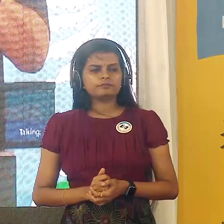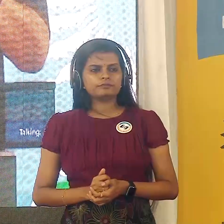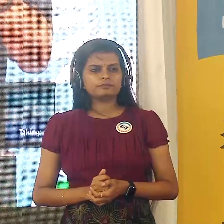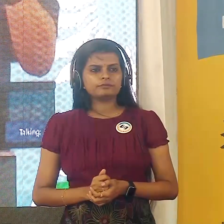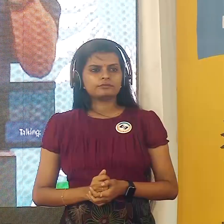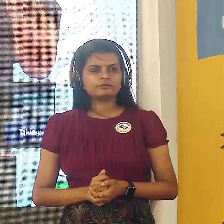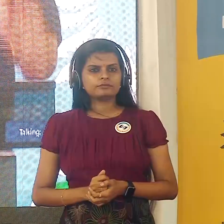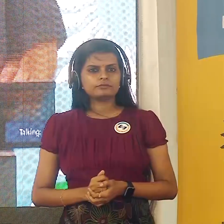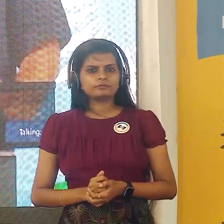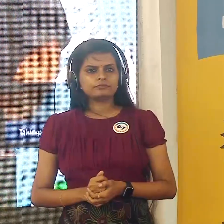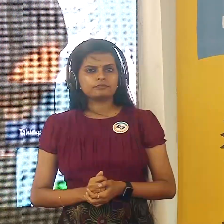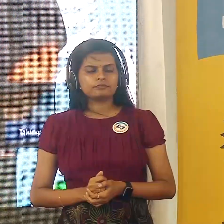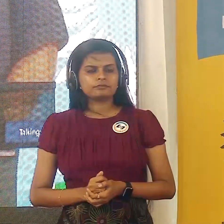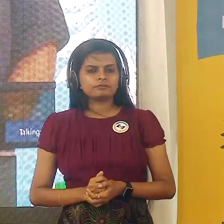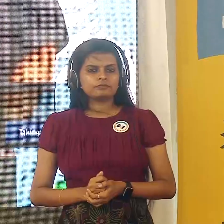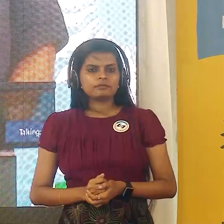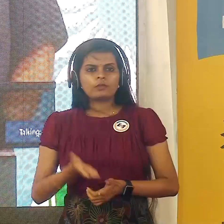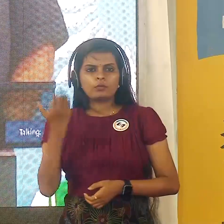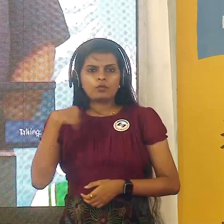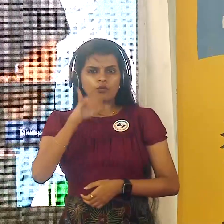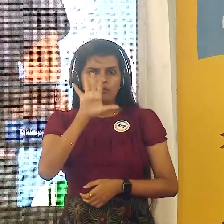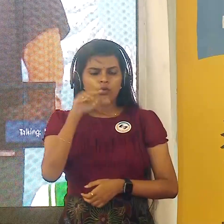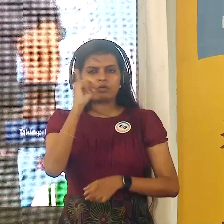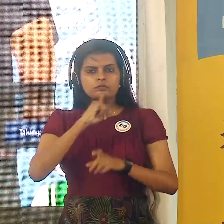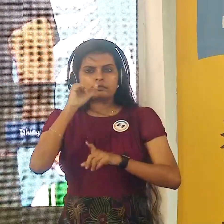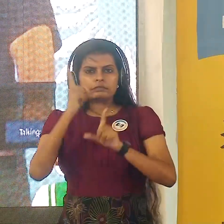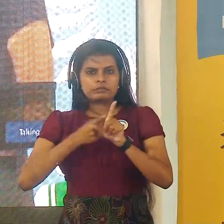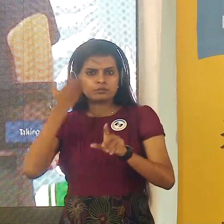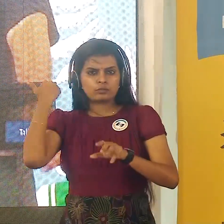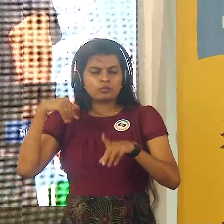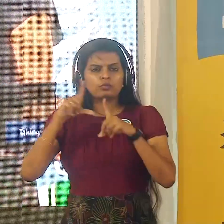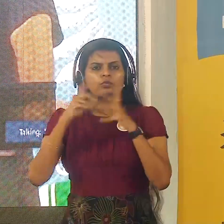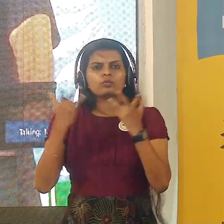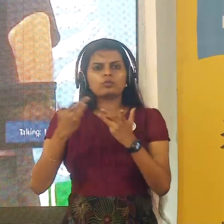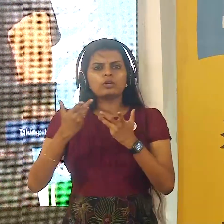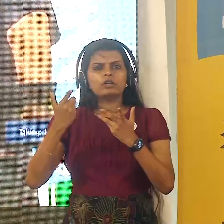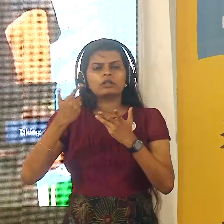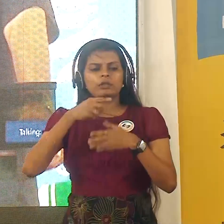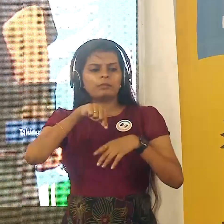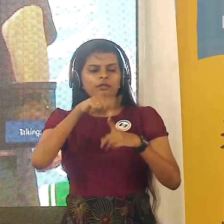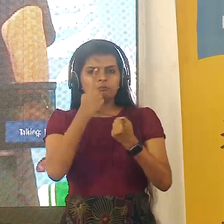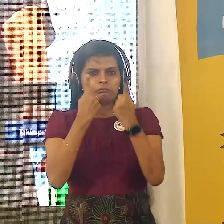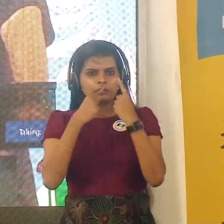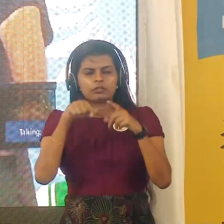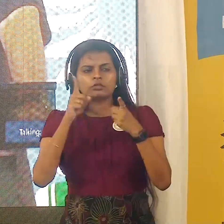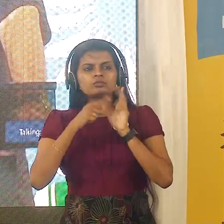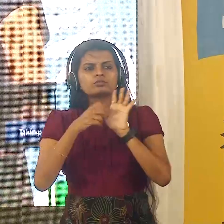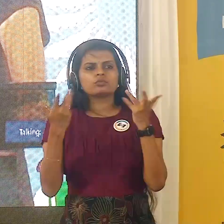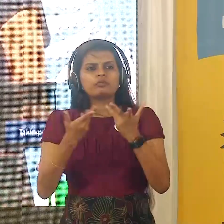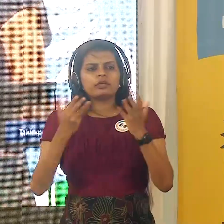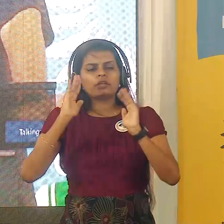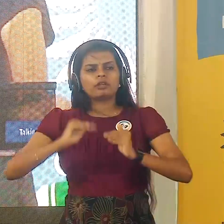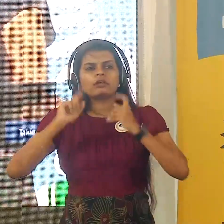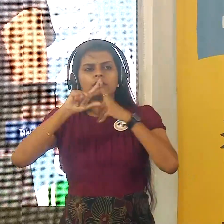although we've in the last 5 or 6 years, our performance indicators in higher education